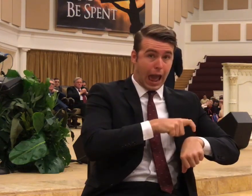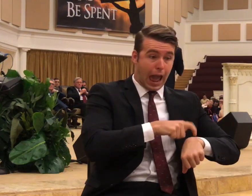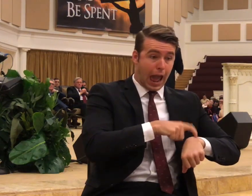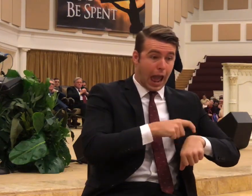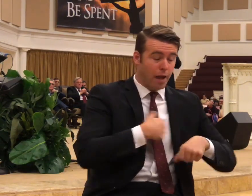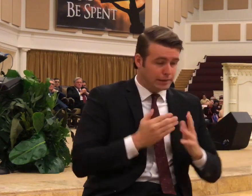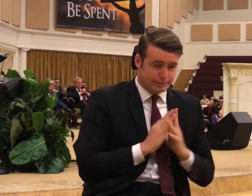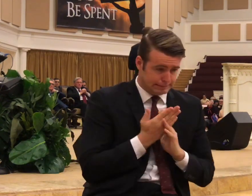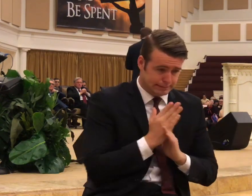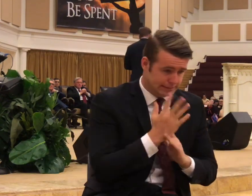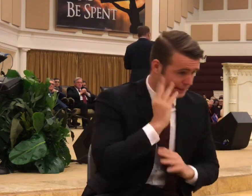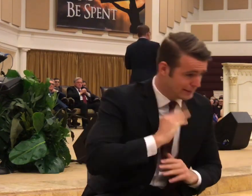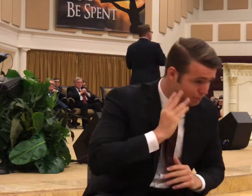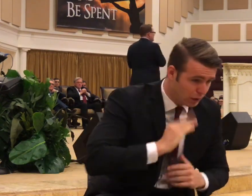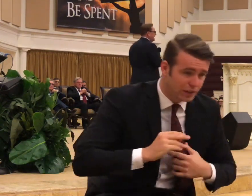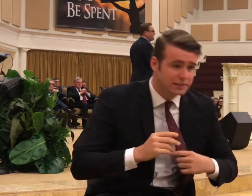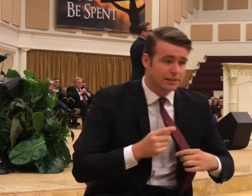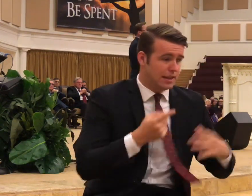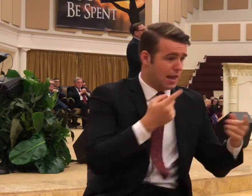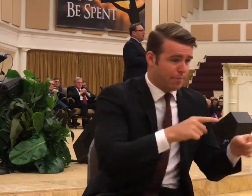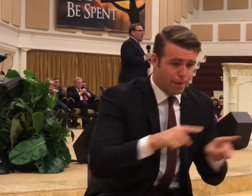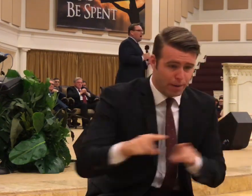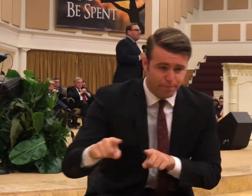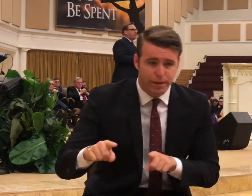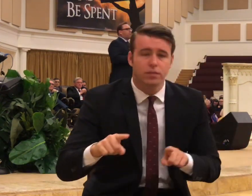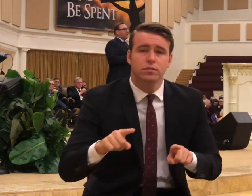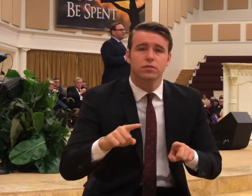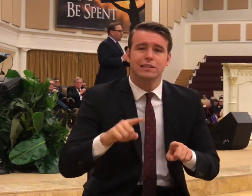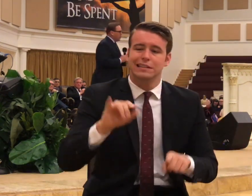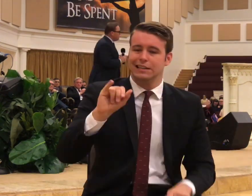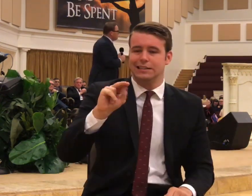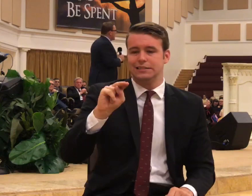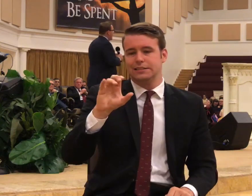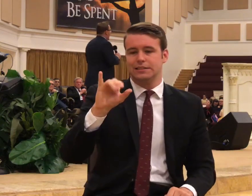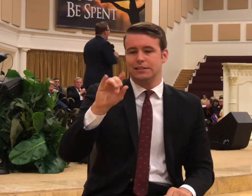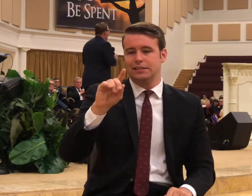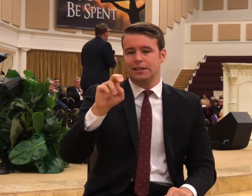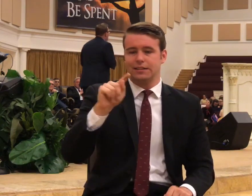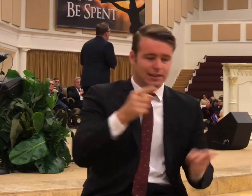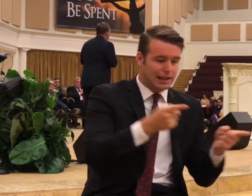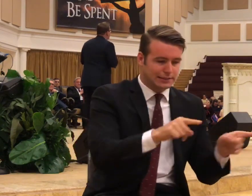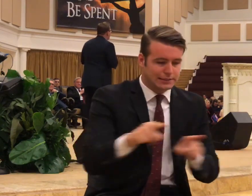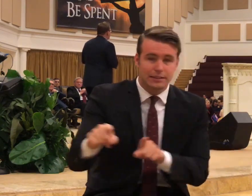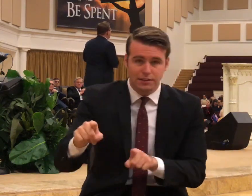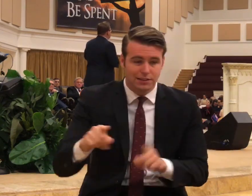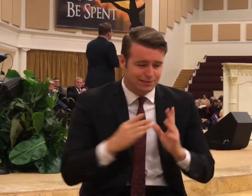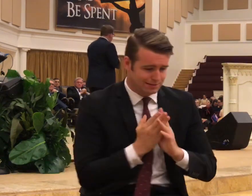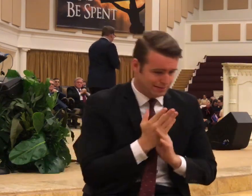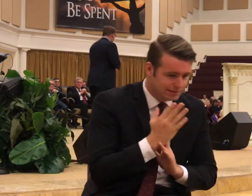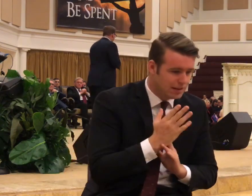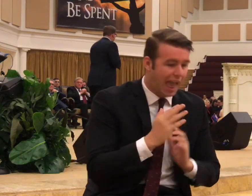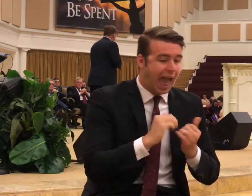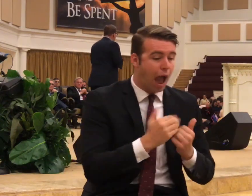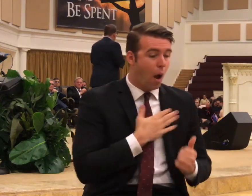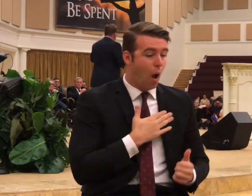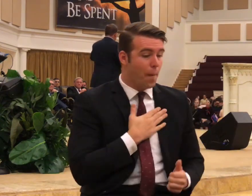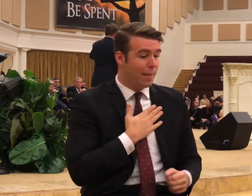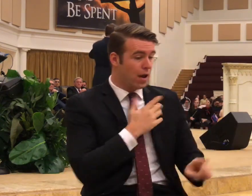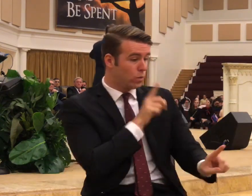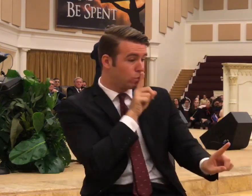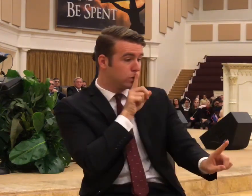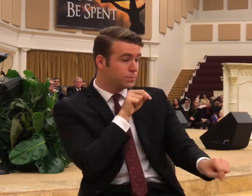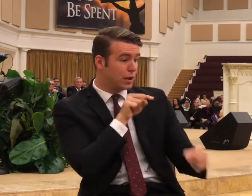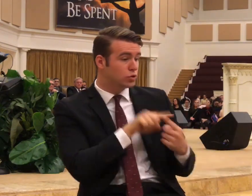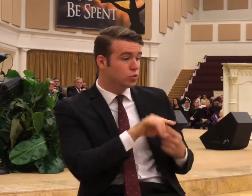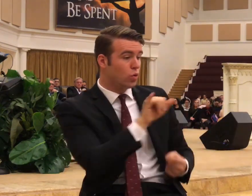of experiences or incidents would be a more appropriate term, how they then respond